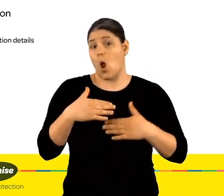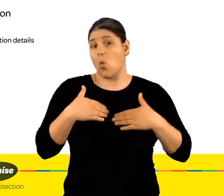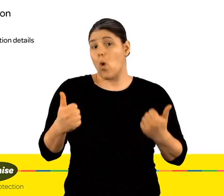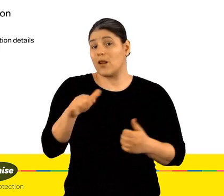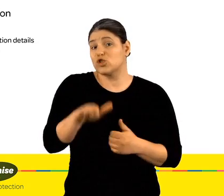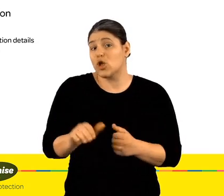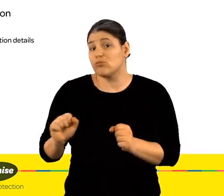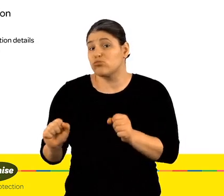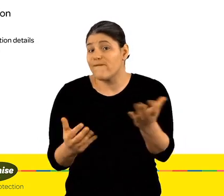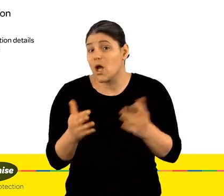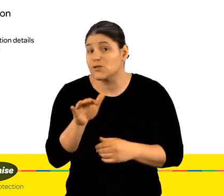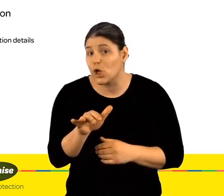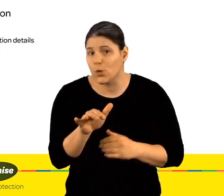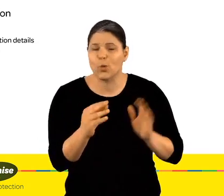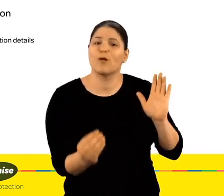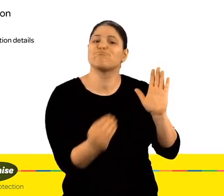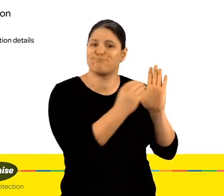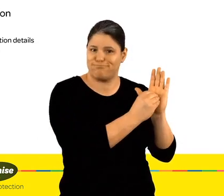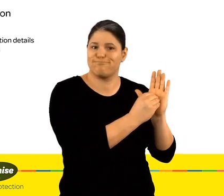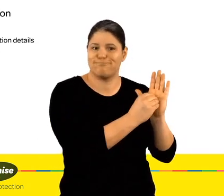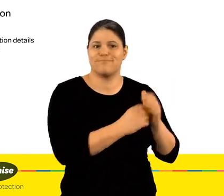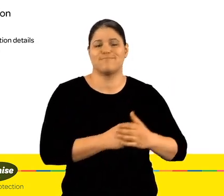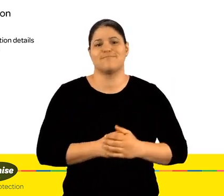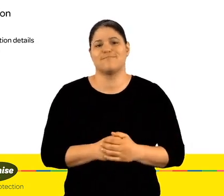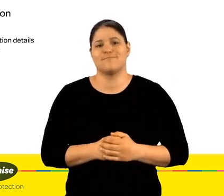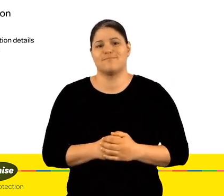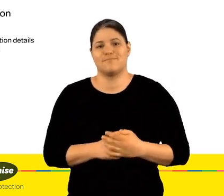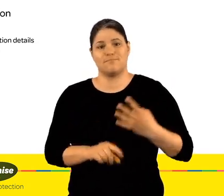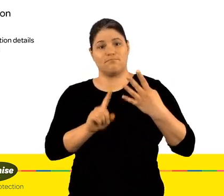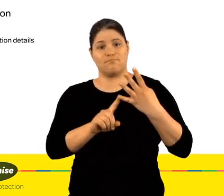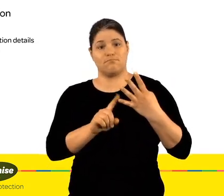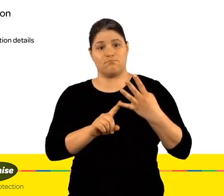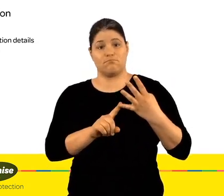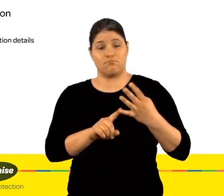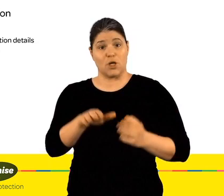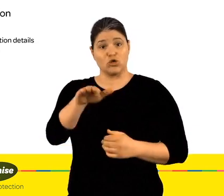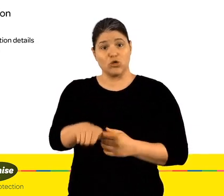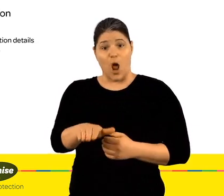Their family doctor, nurse, and Well Child Tamariki Ora provider.